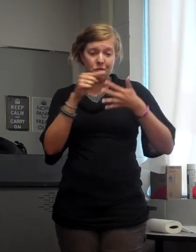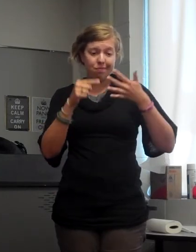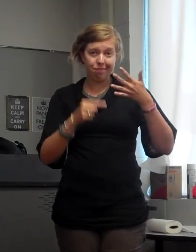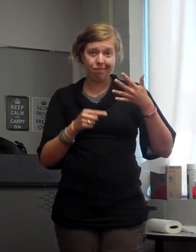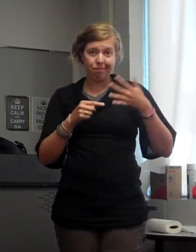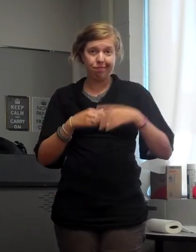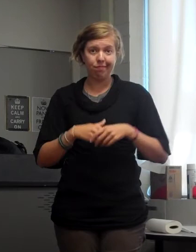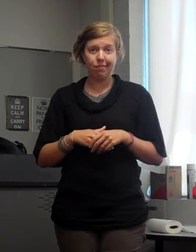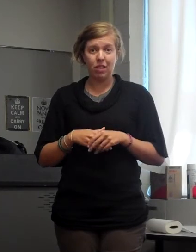$1,000